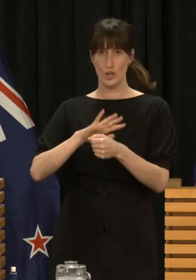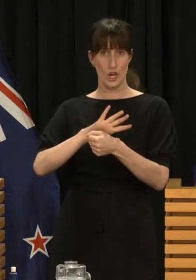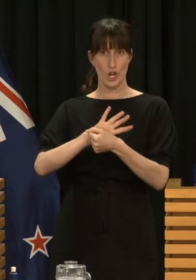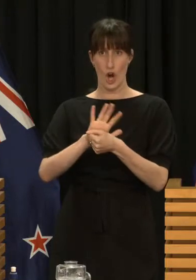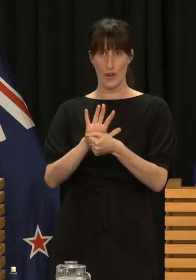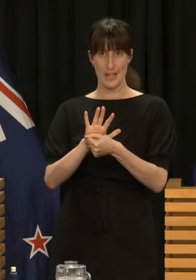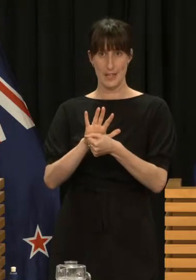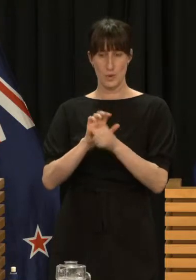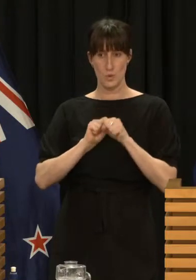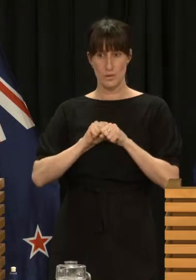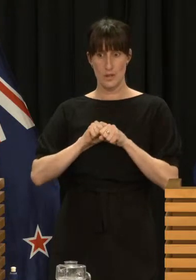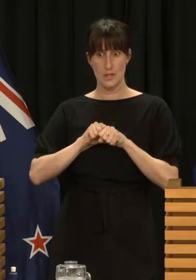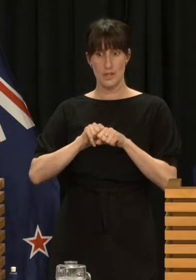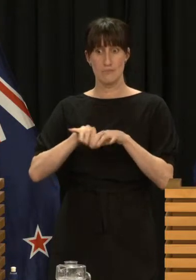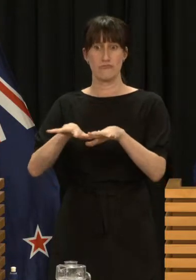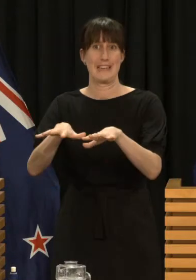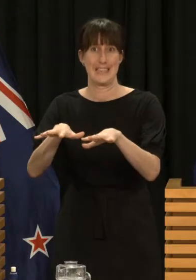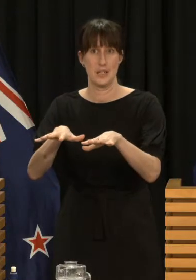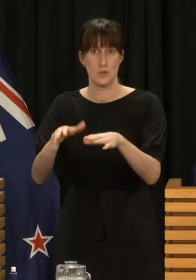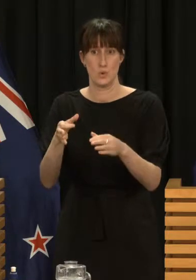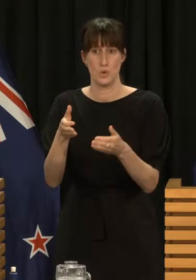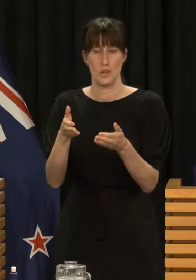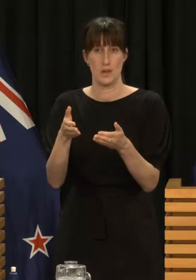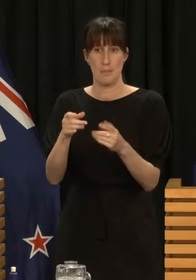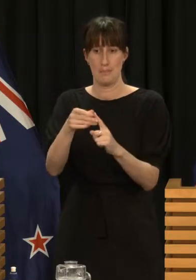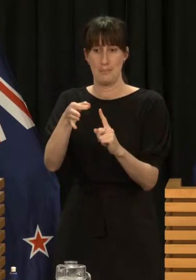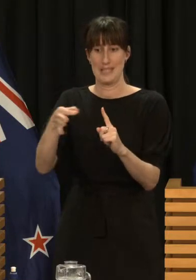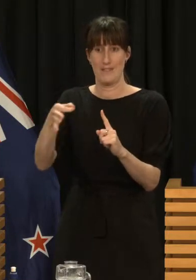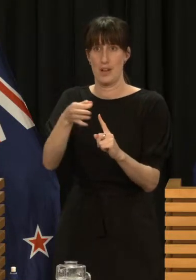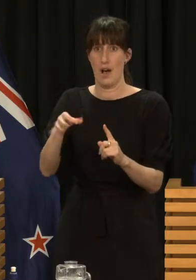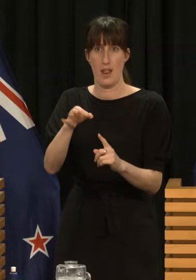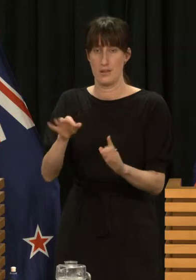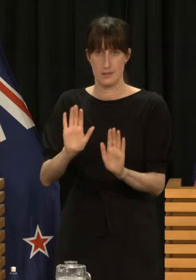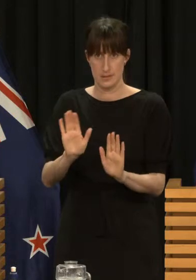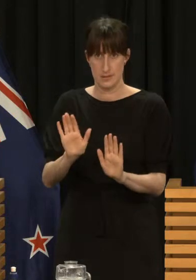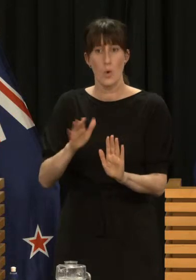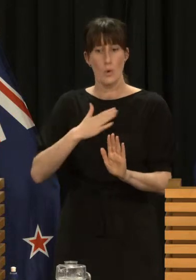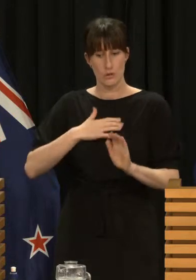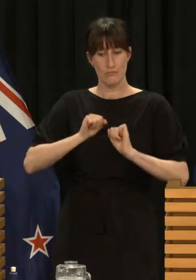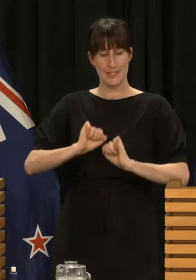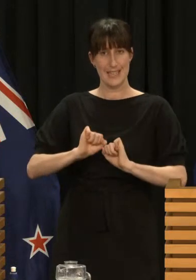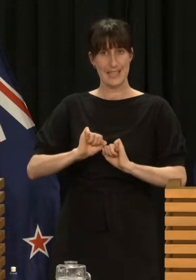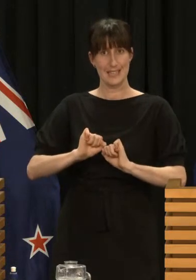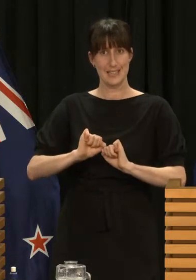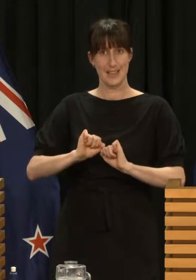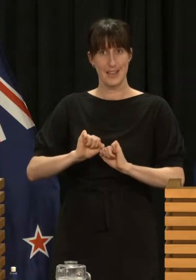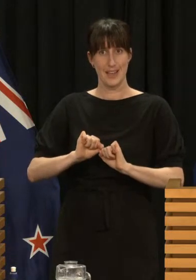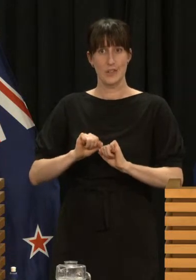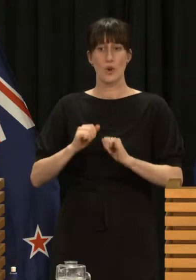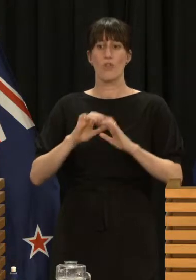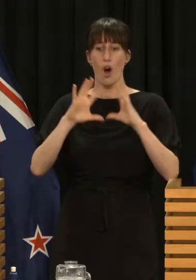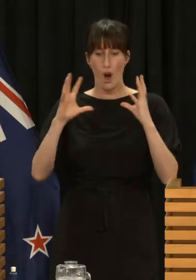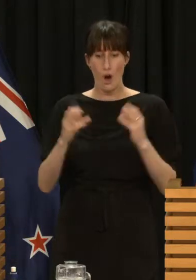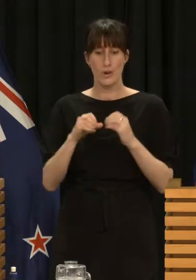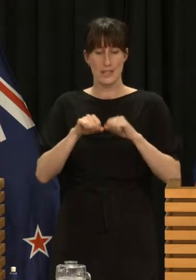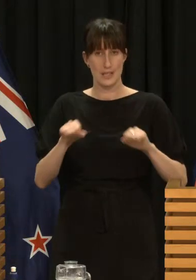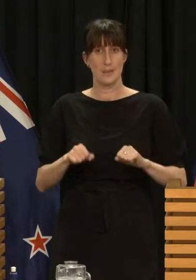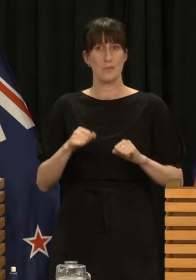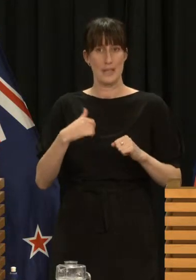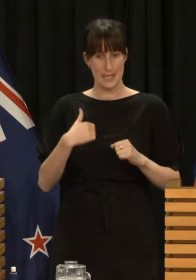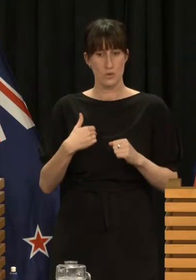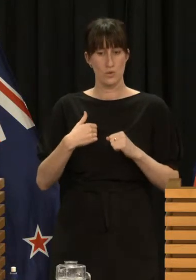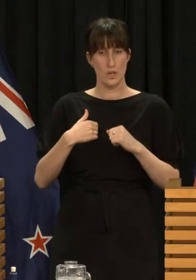Pacific. So we want to do everything we can to stop that, and that involves protections at all levels of the system, and that's really what